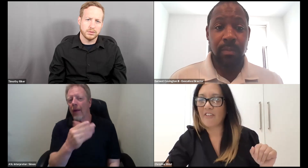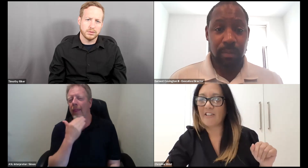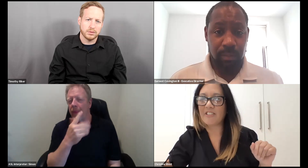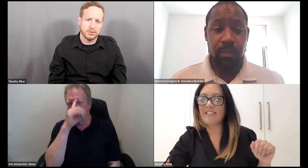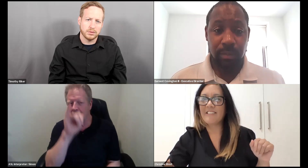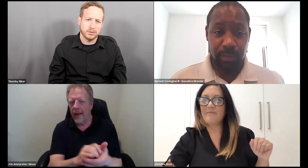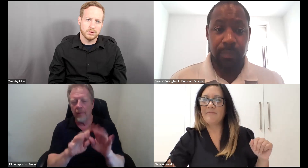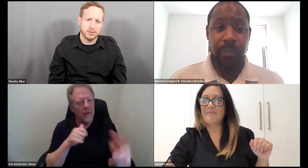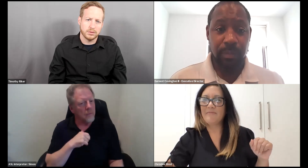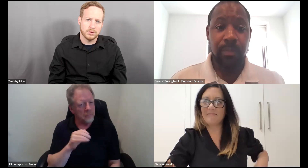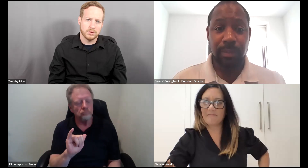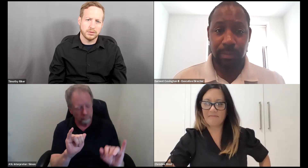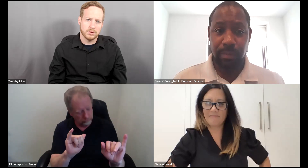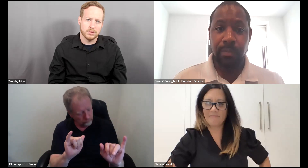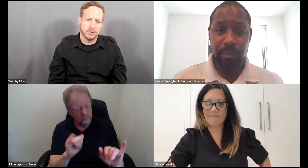that clarification.